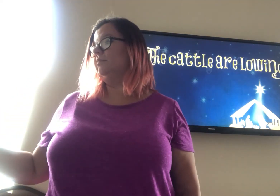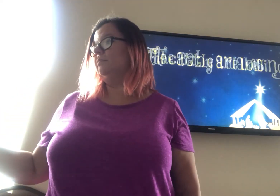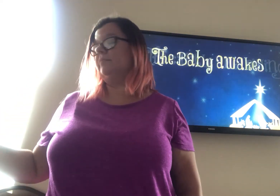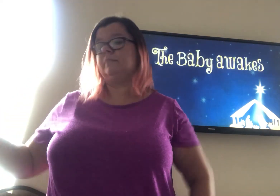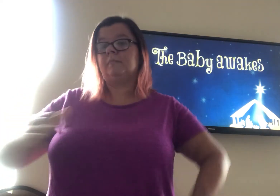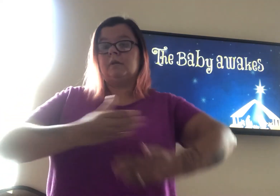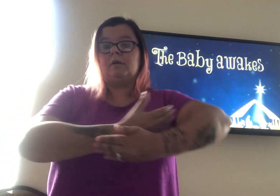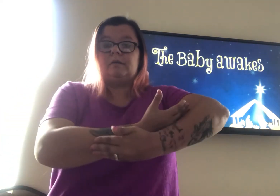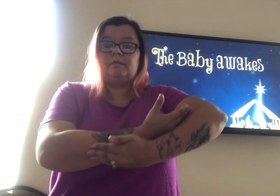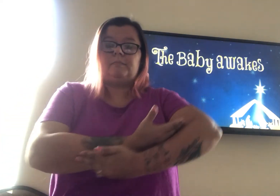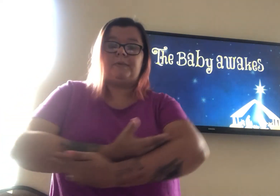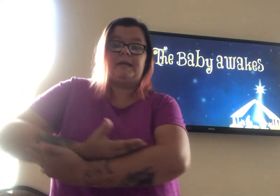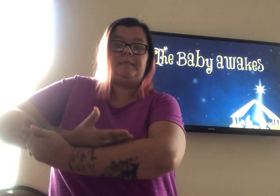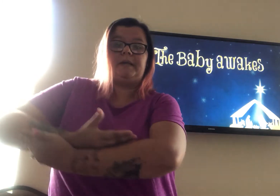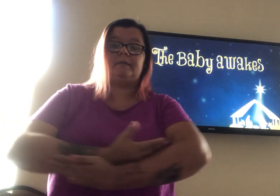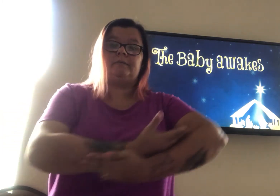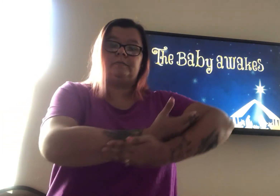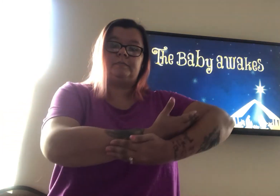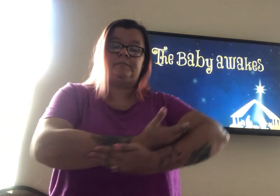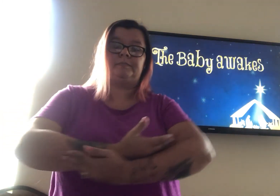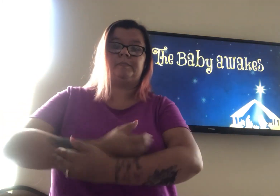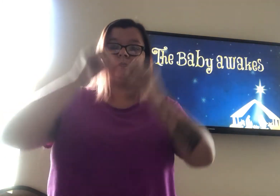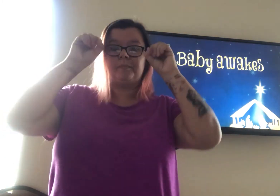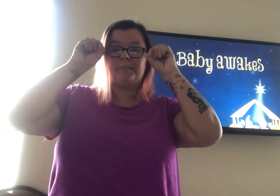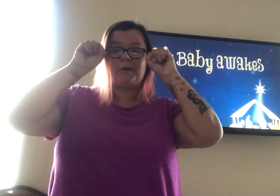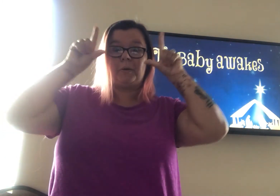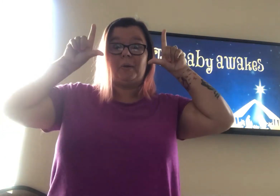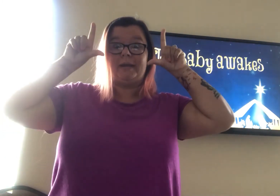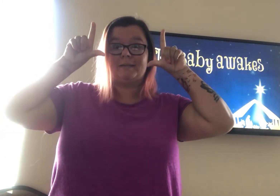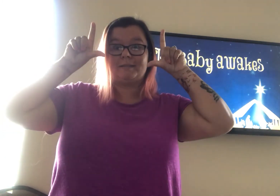The baby awakes.